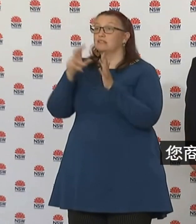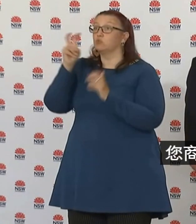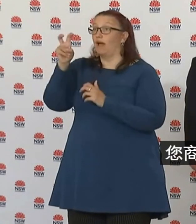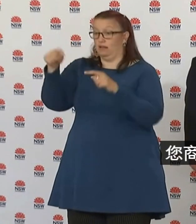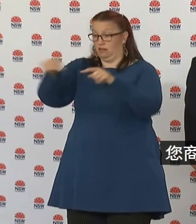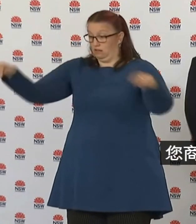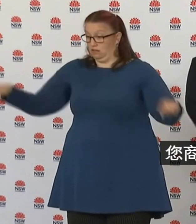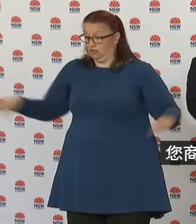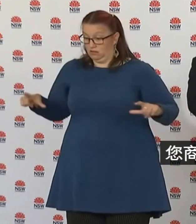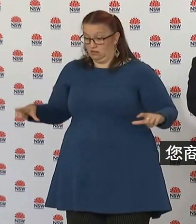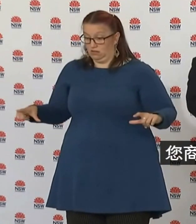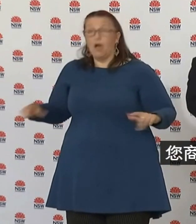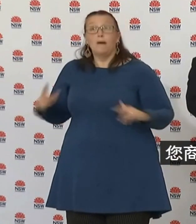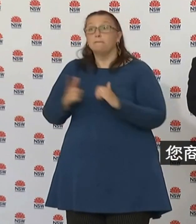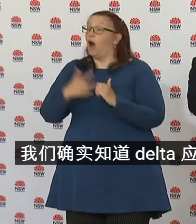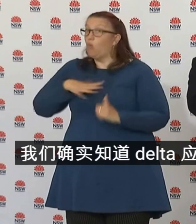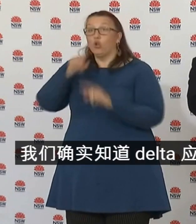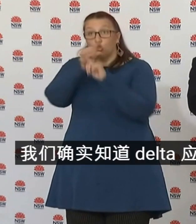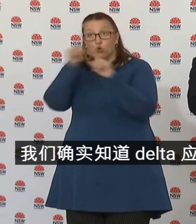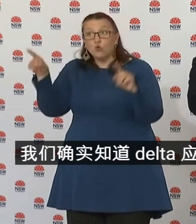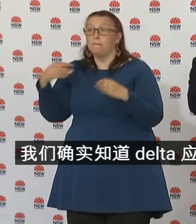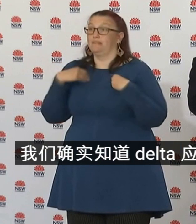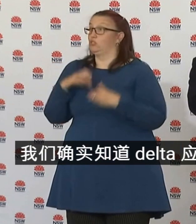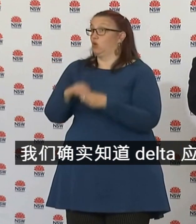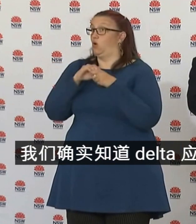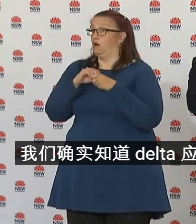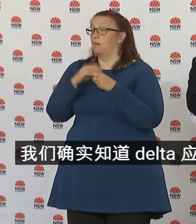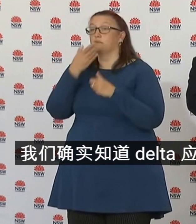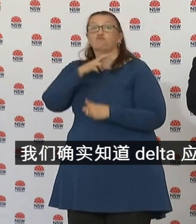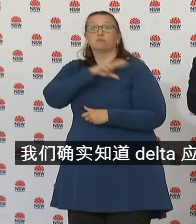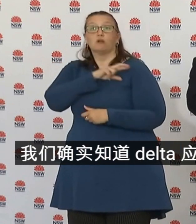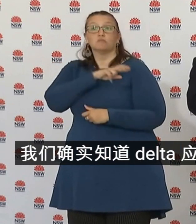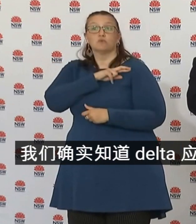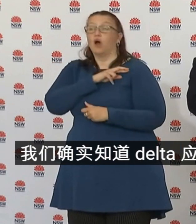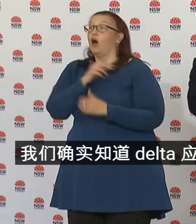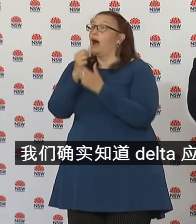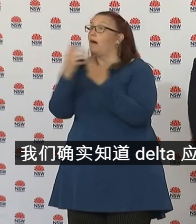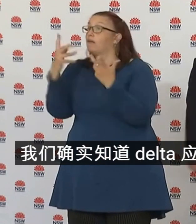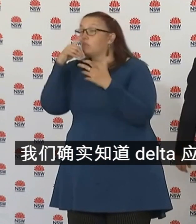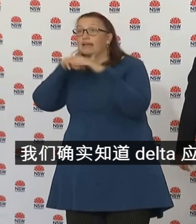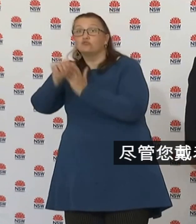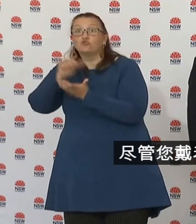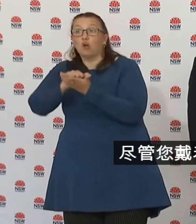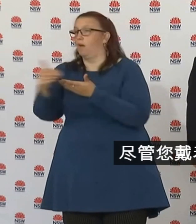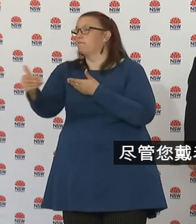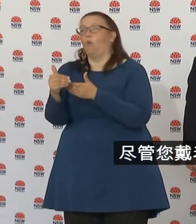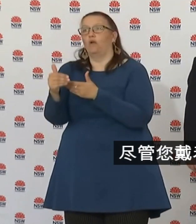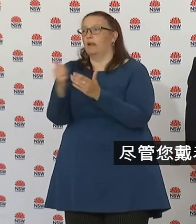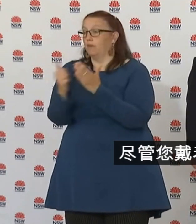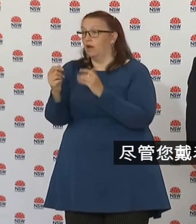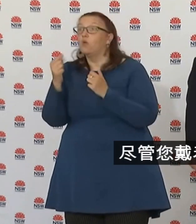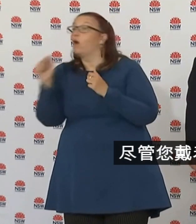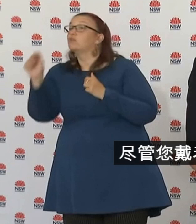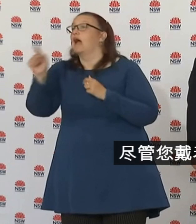keep those numbers in your shop to an absolute minimum. We do know the Delta strain is more transmissible, so if someone's in a small enclosed